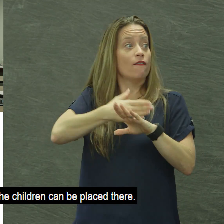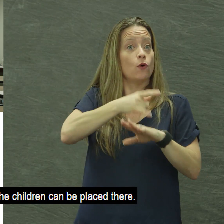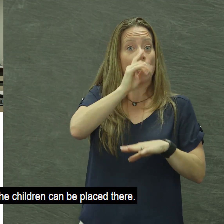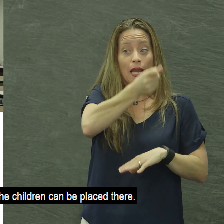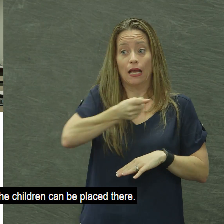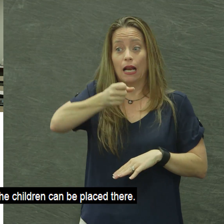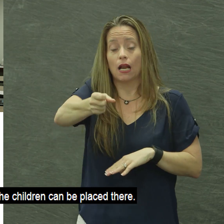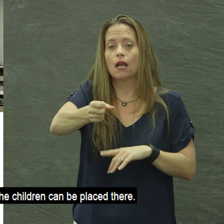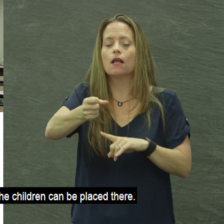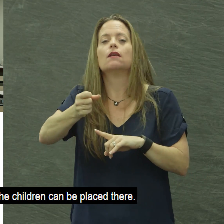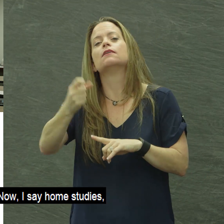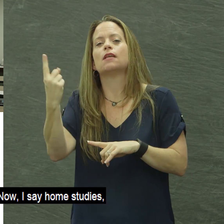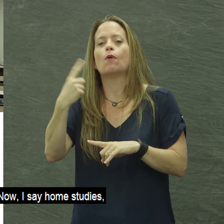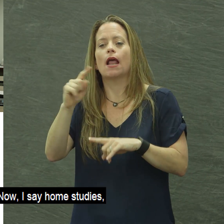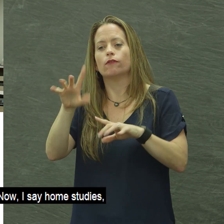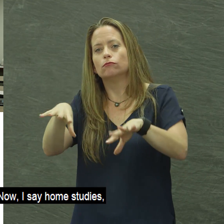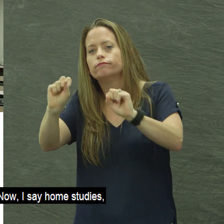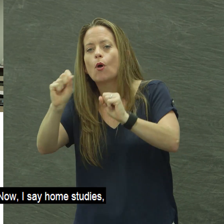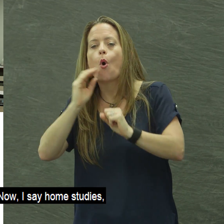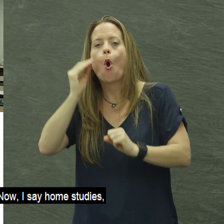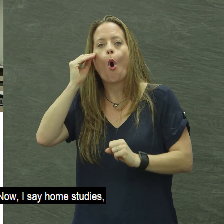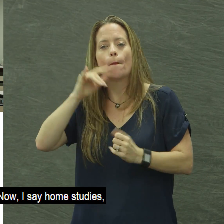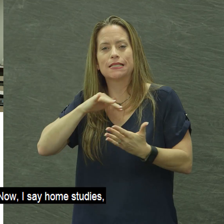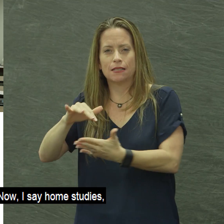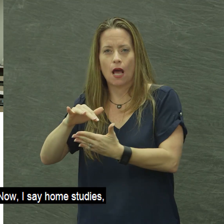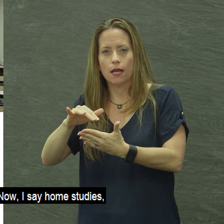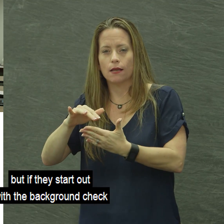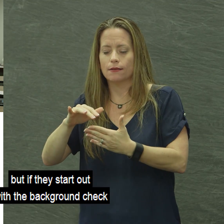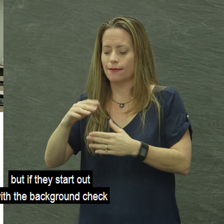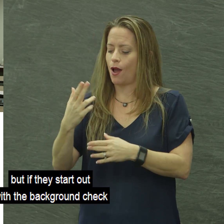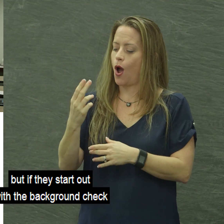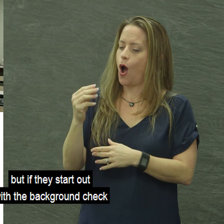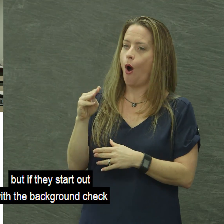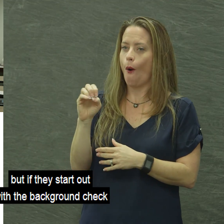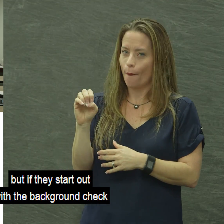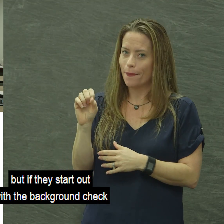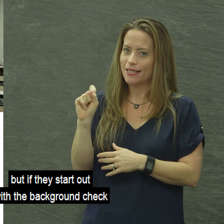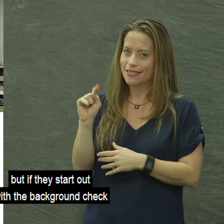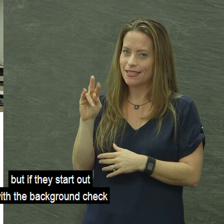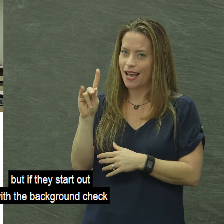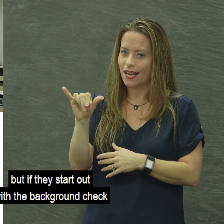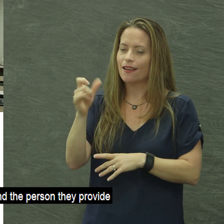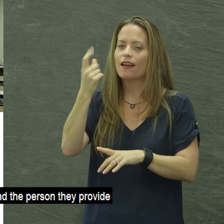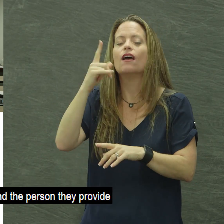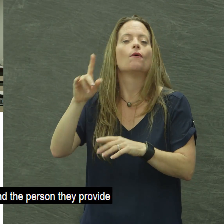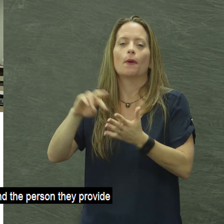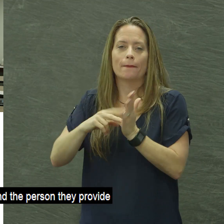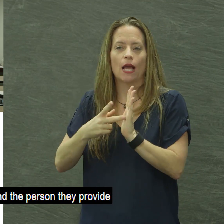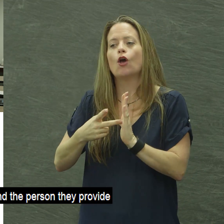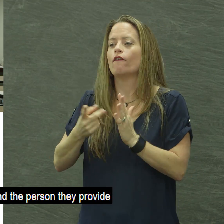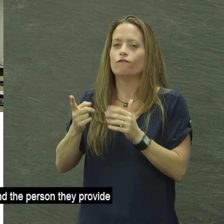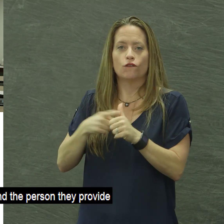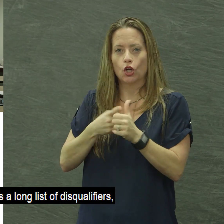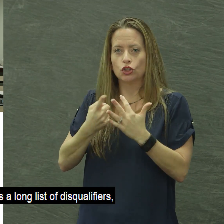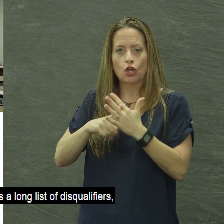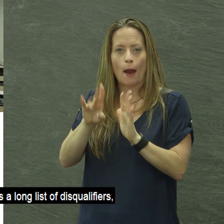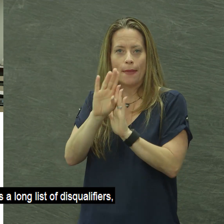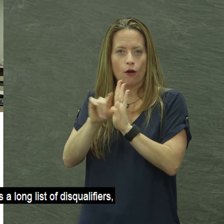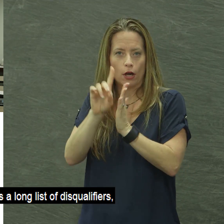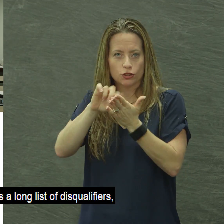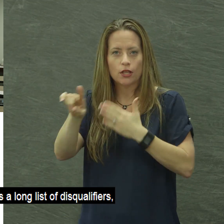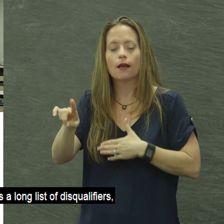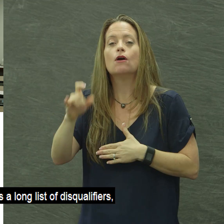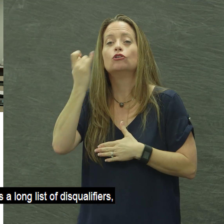be placed there. Now, I say home studies, but if they start out with the background check and the person they provide has